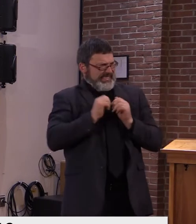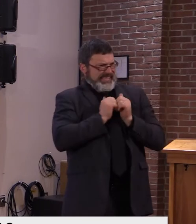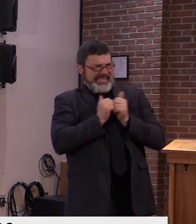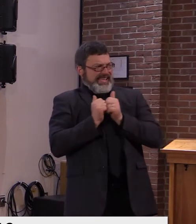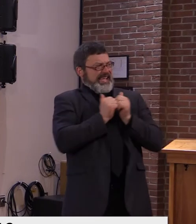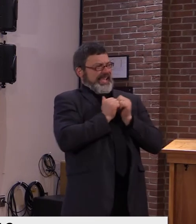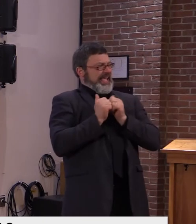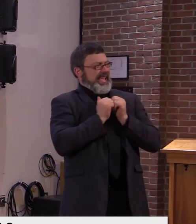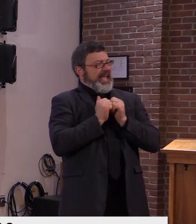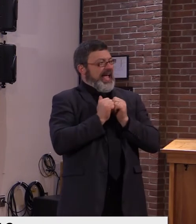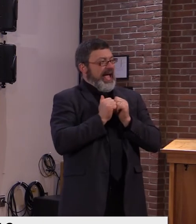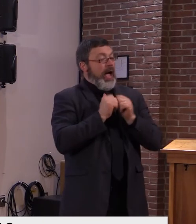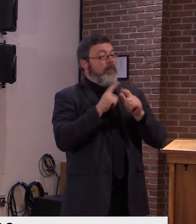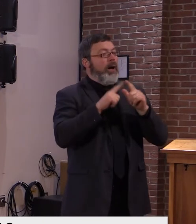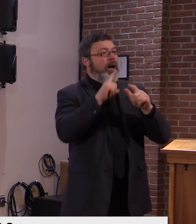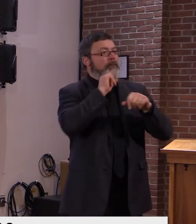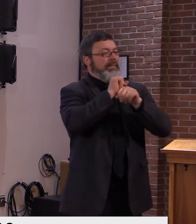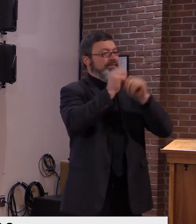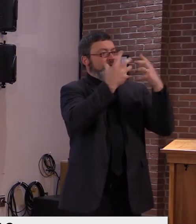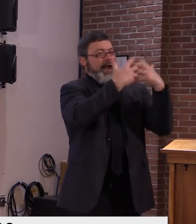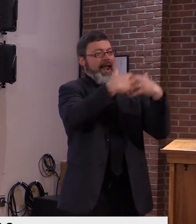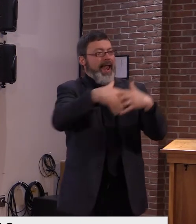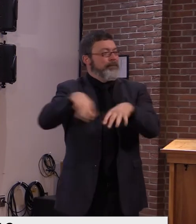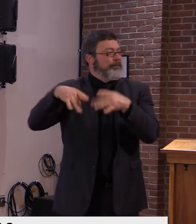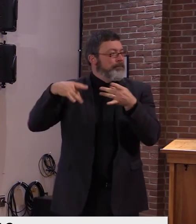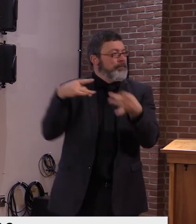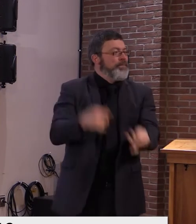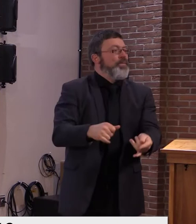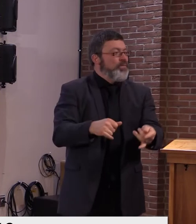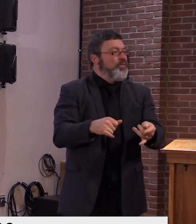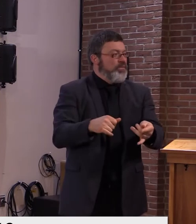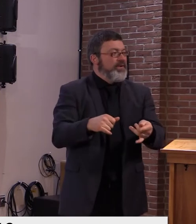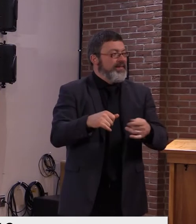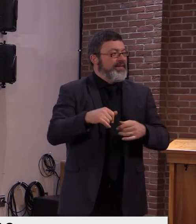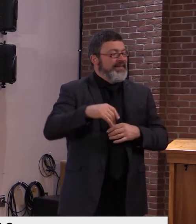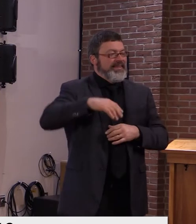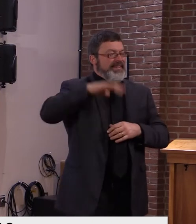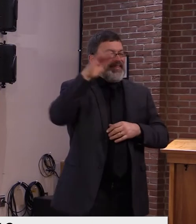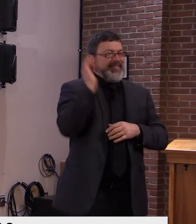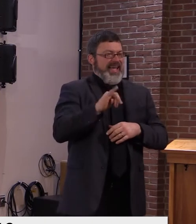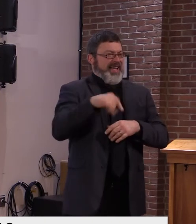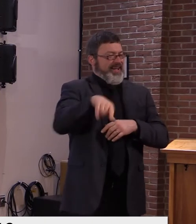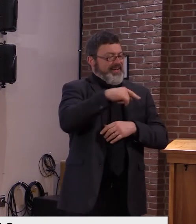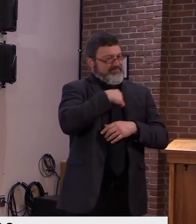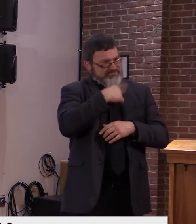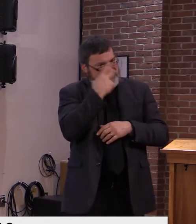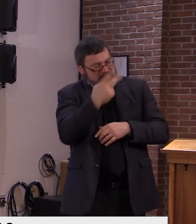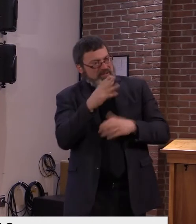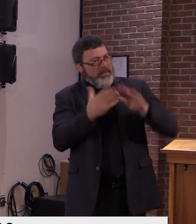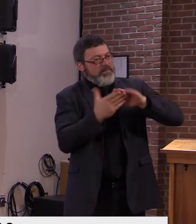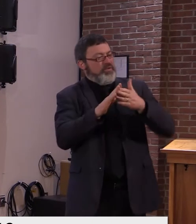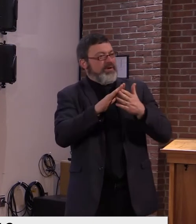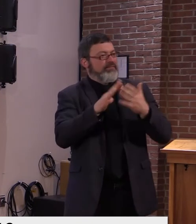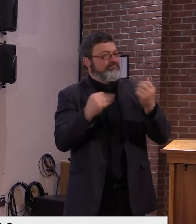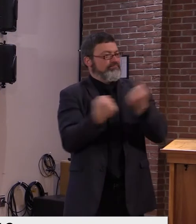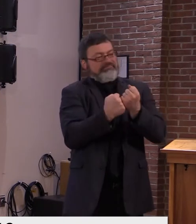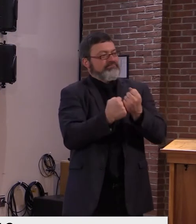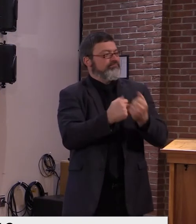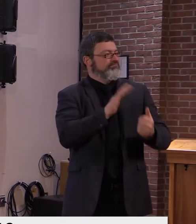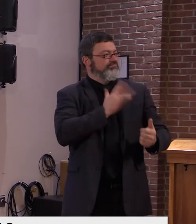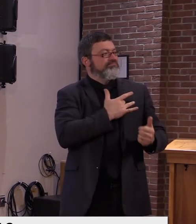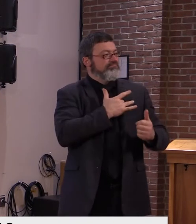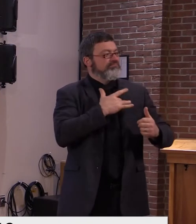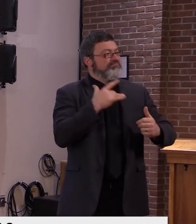appreciation as a sense of the comfort that we were all participating. The Vermont AOE was a solid partner in helping us pull this off. Our